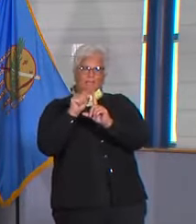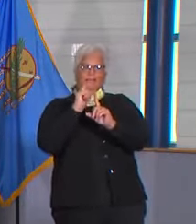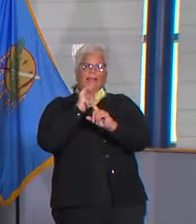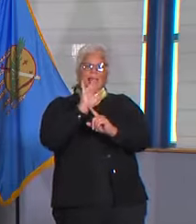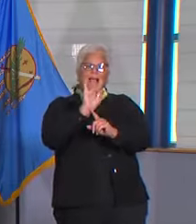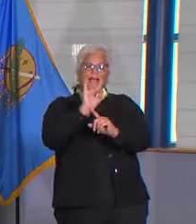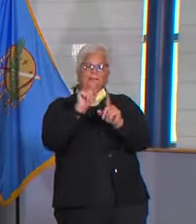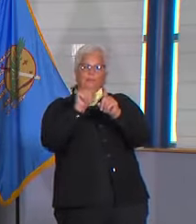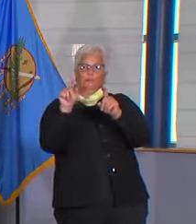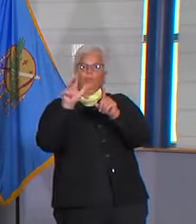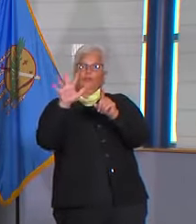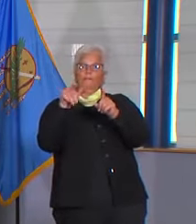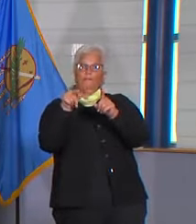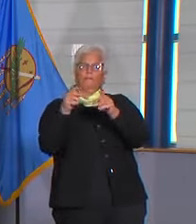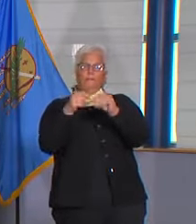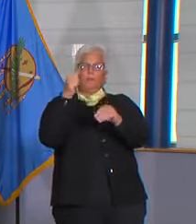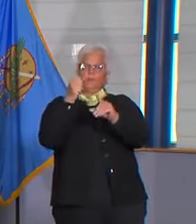49-year-old age group.